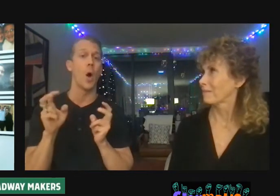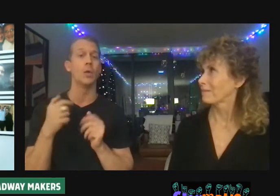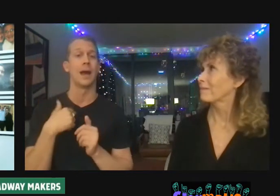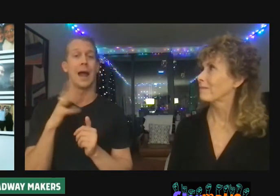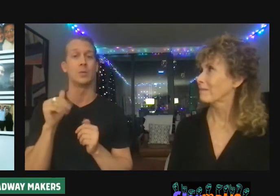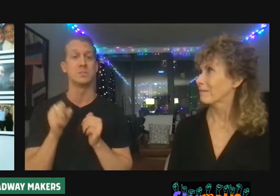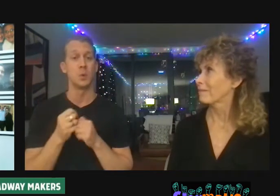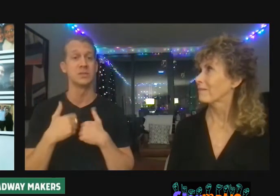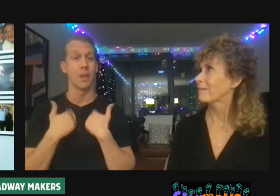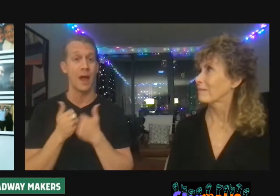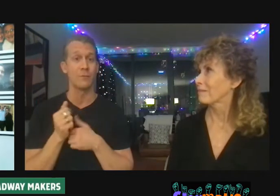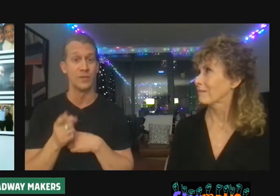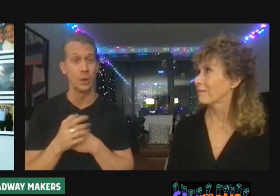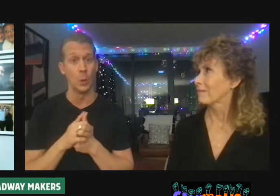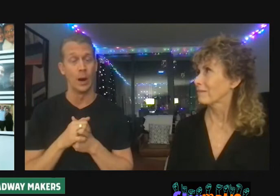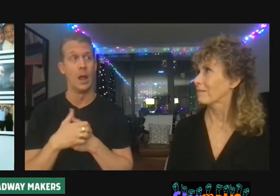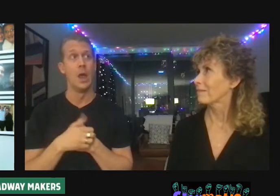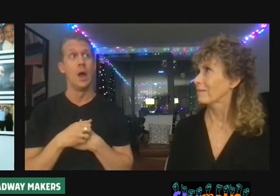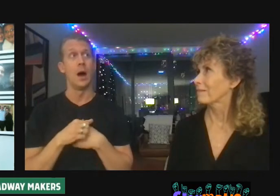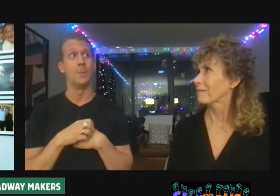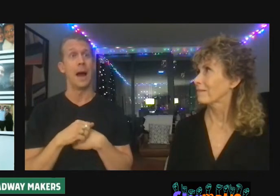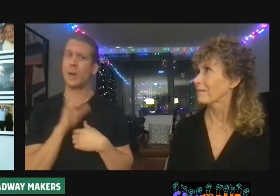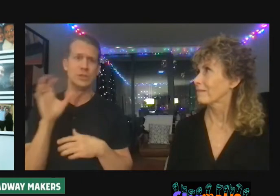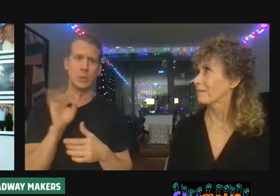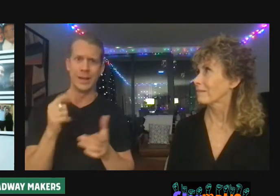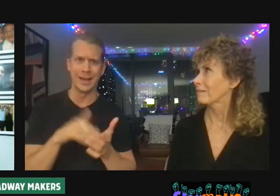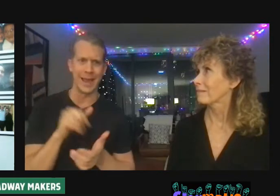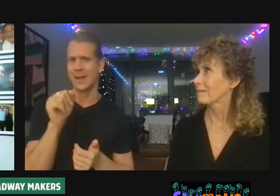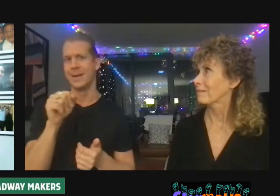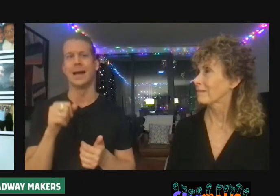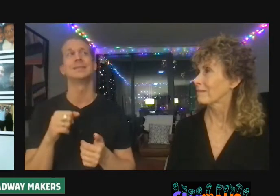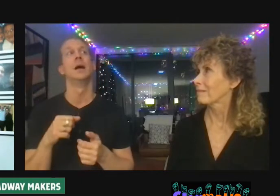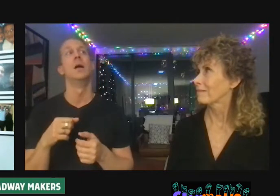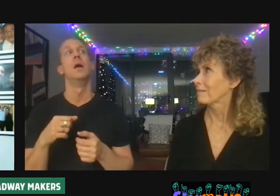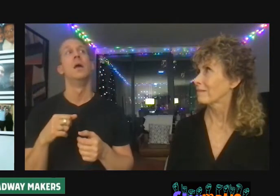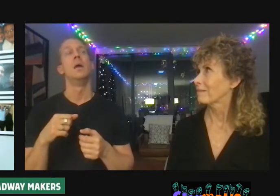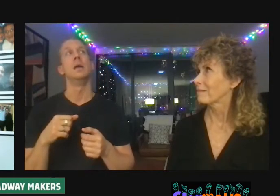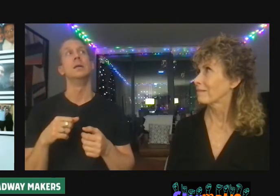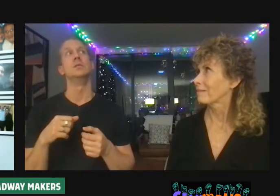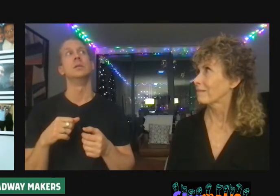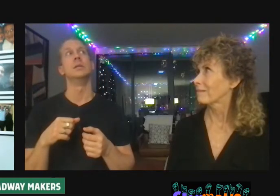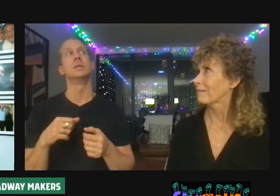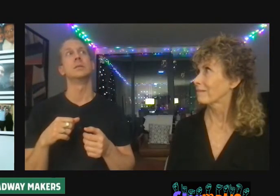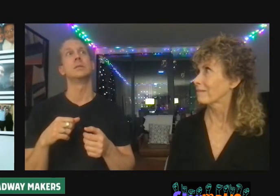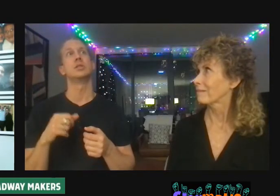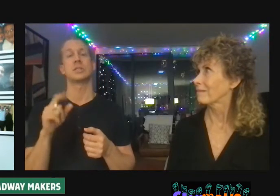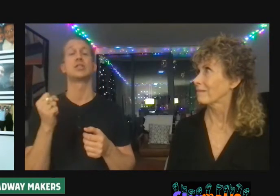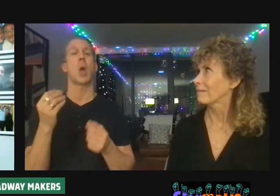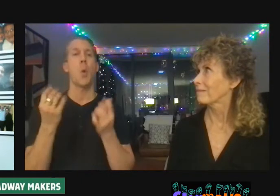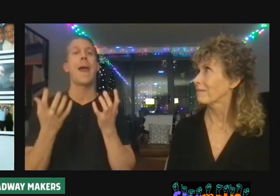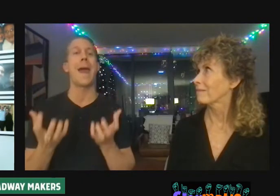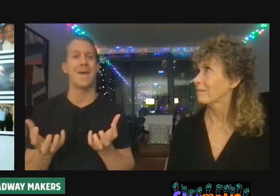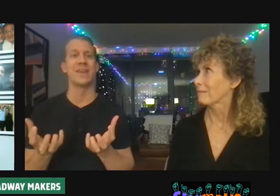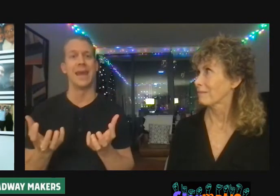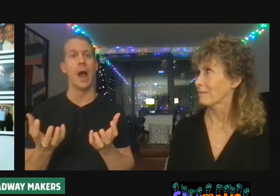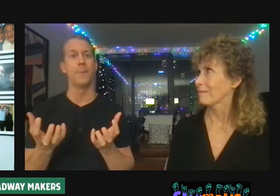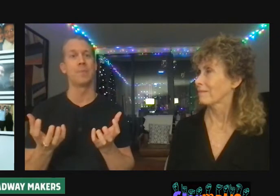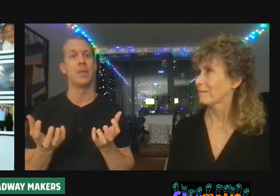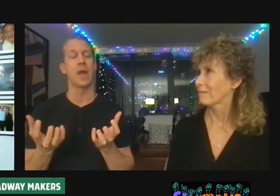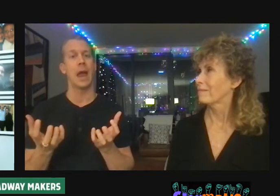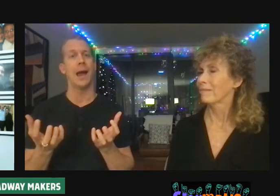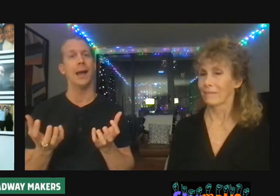play called I Was Most Alive With You. I would do it again, yeah. It's just so